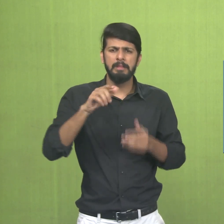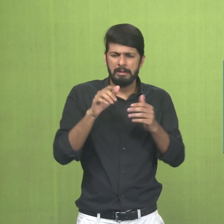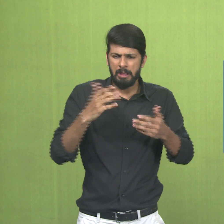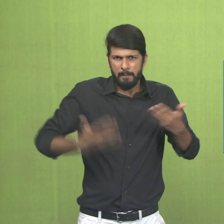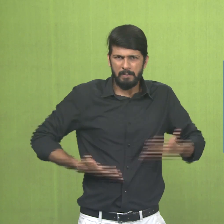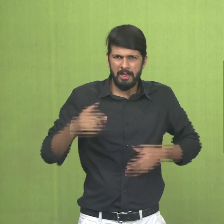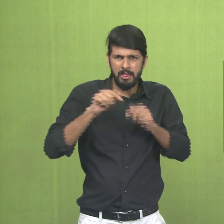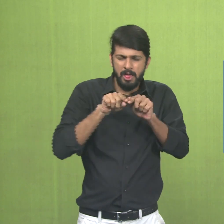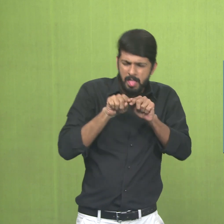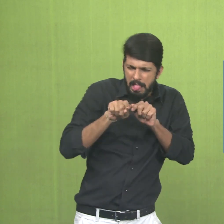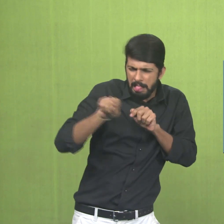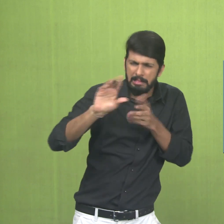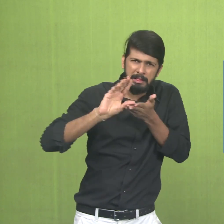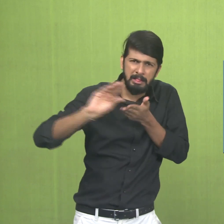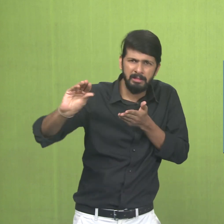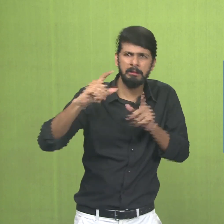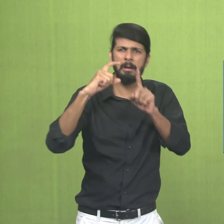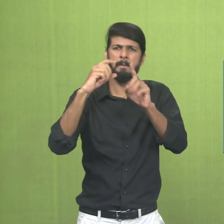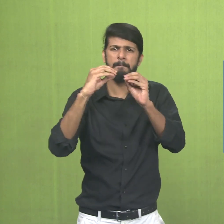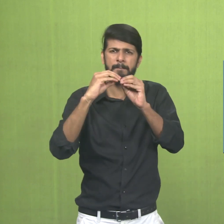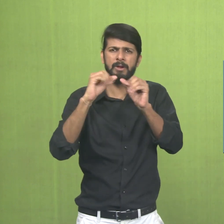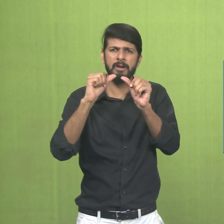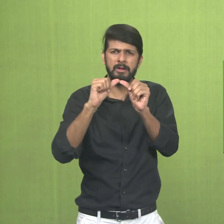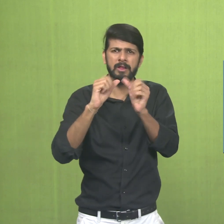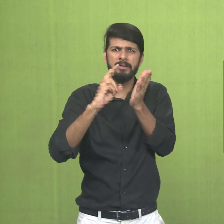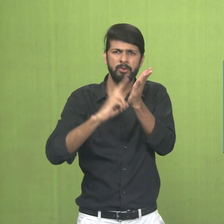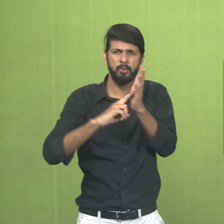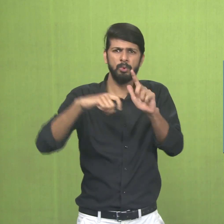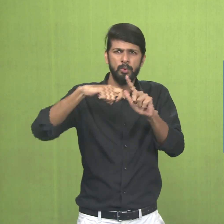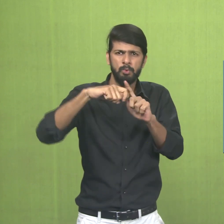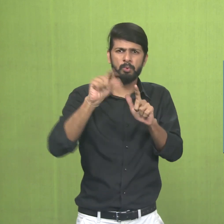in the district of Bankura,